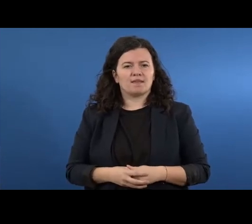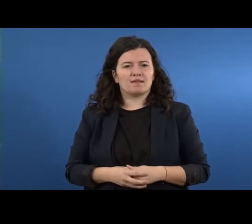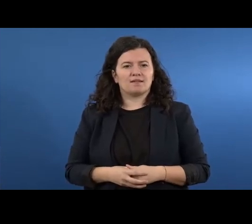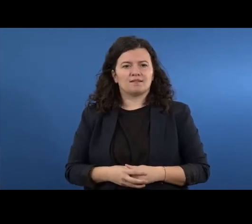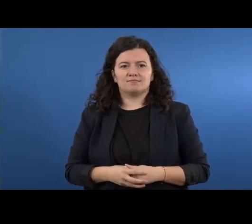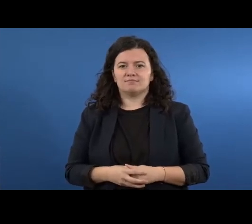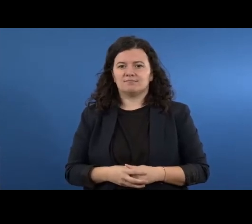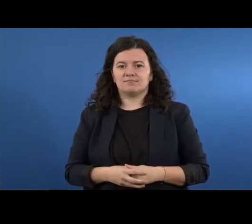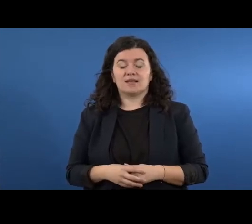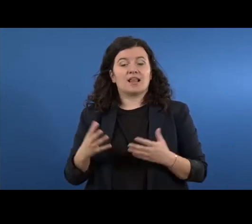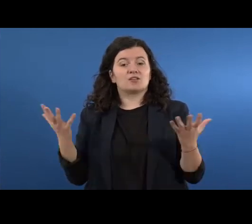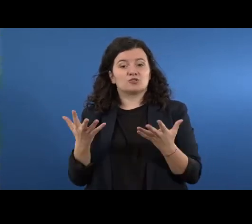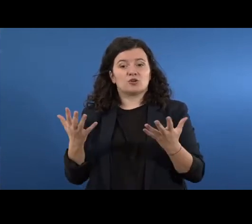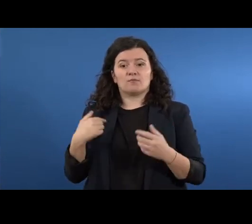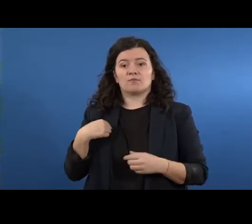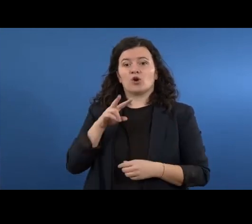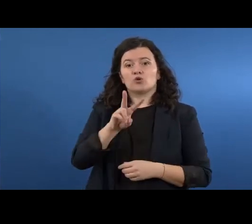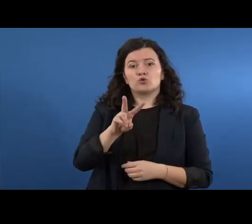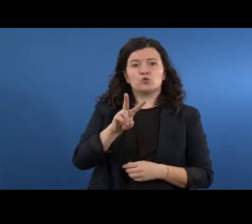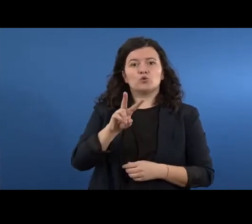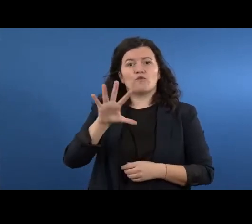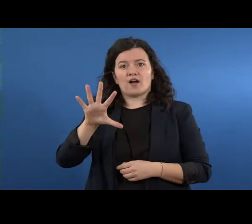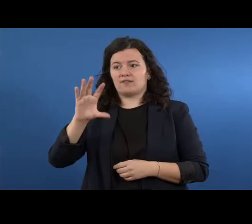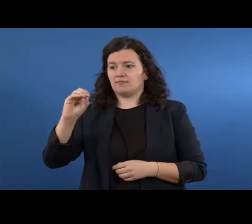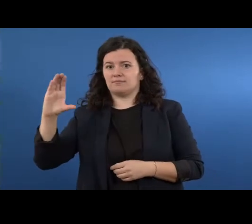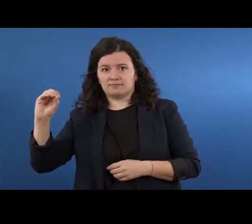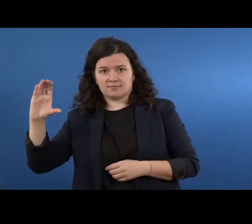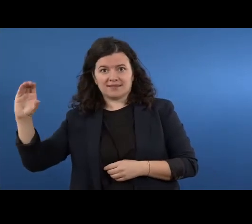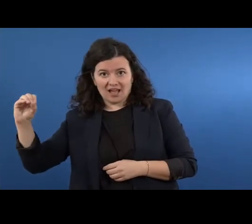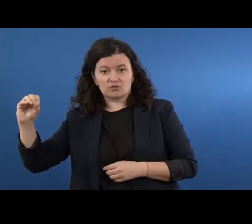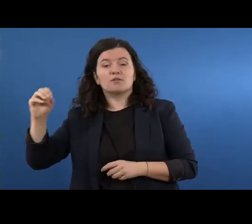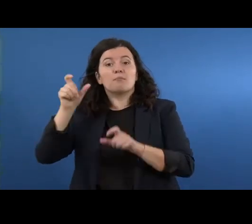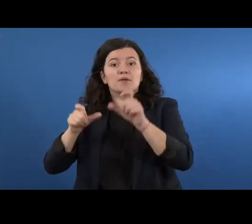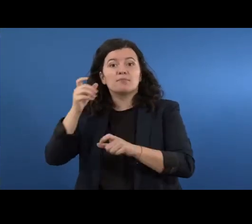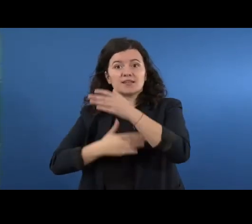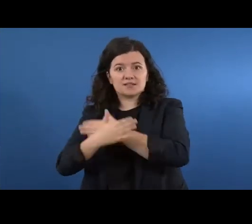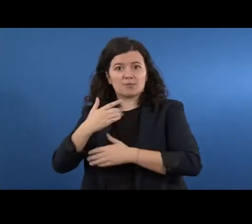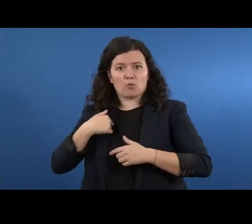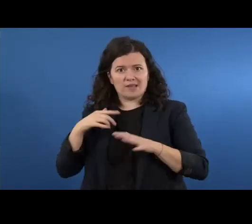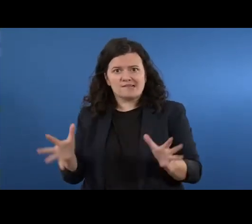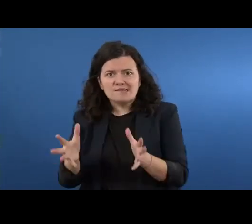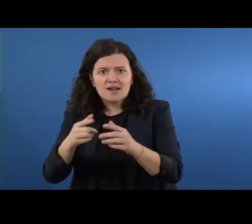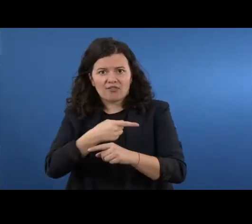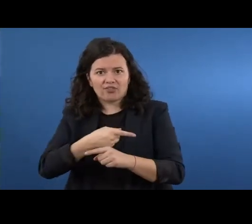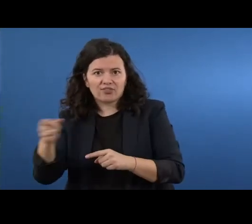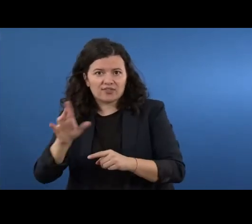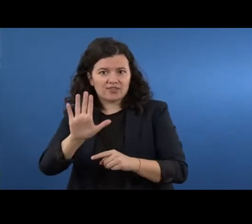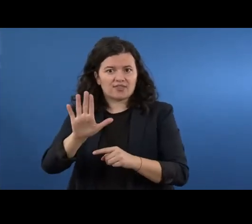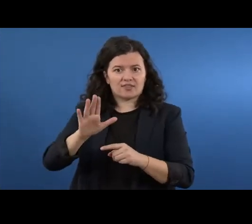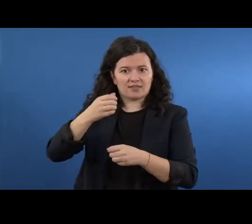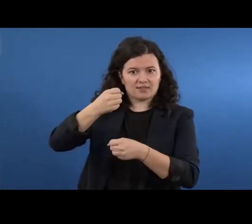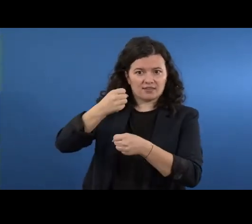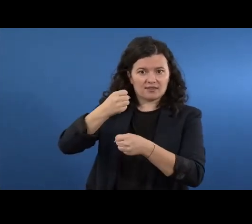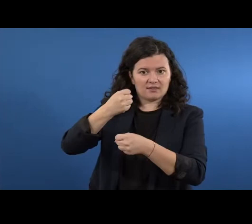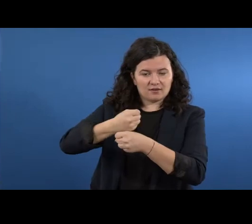around 2,500 persons with disability through facilitating technical and life skills development of persons with disability